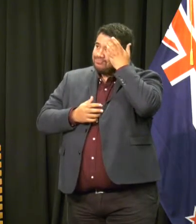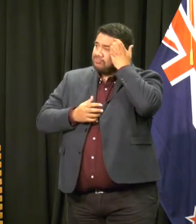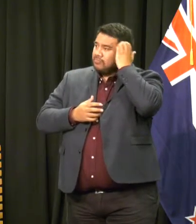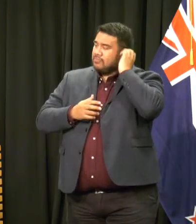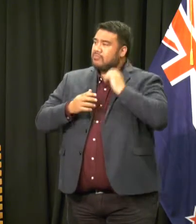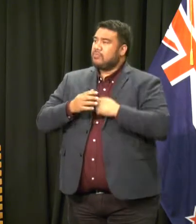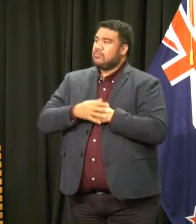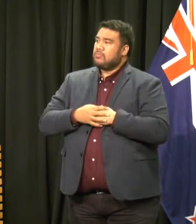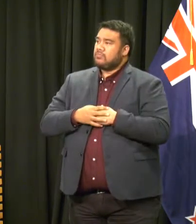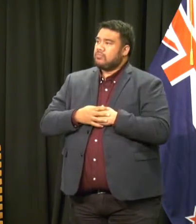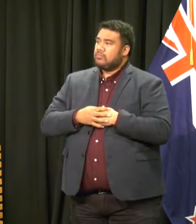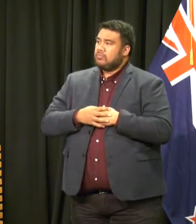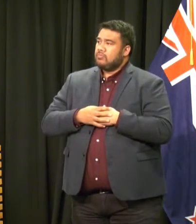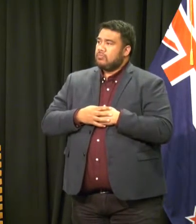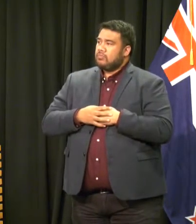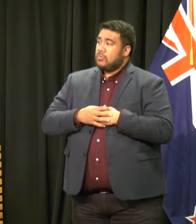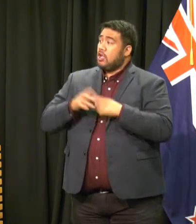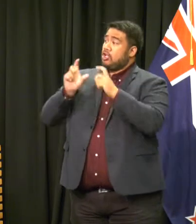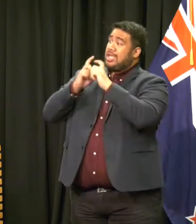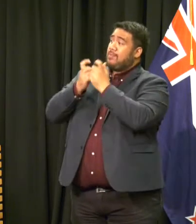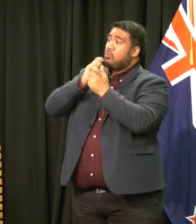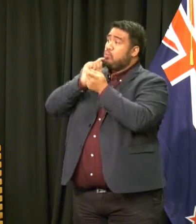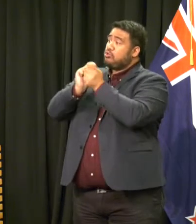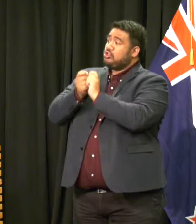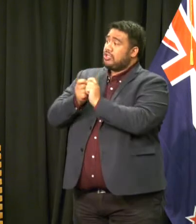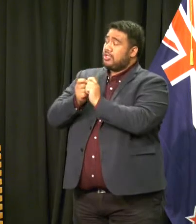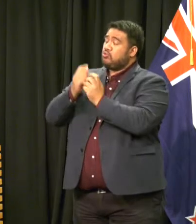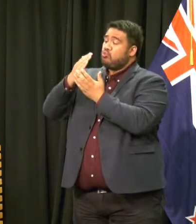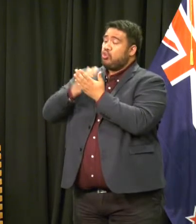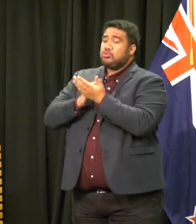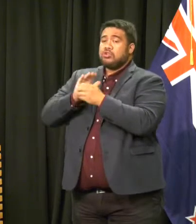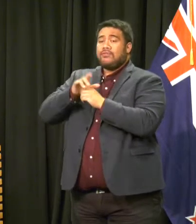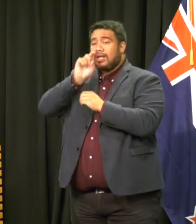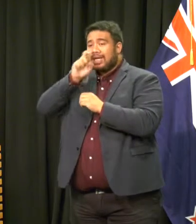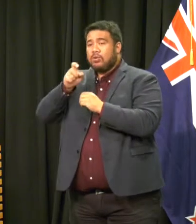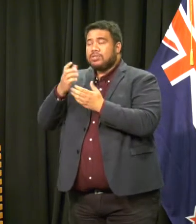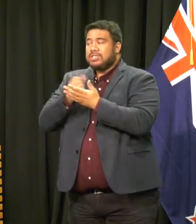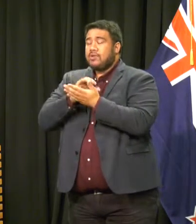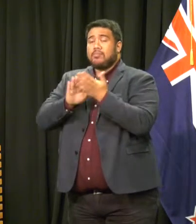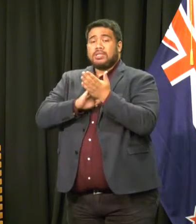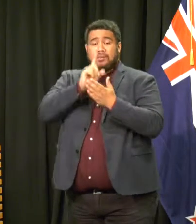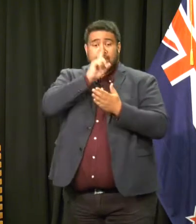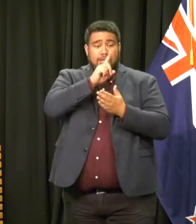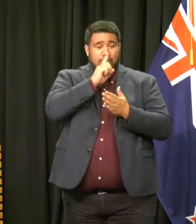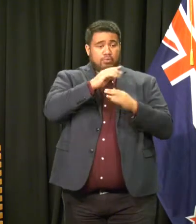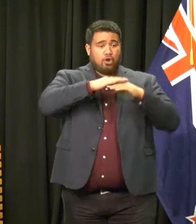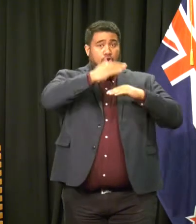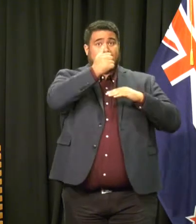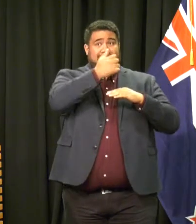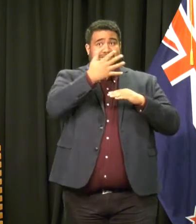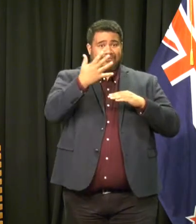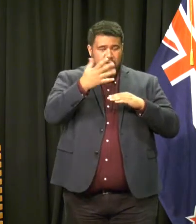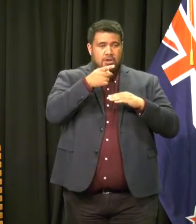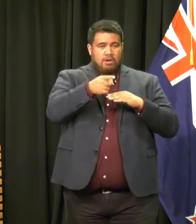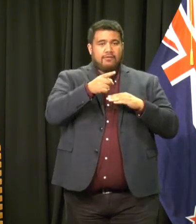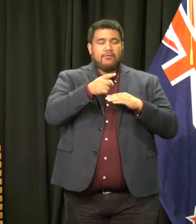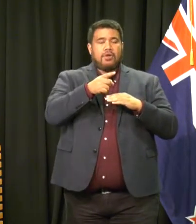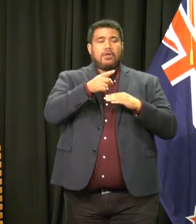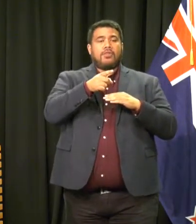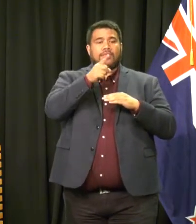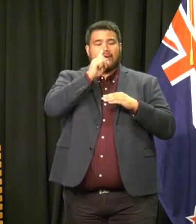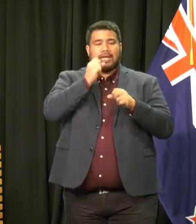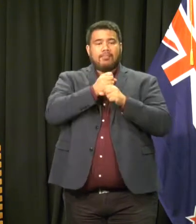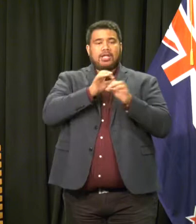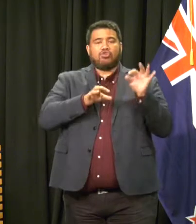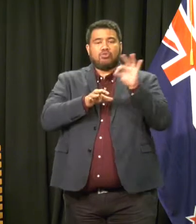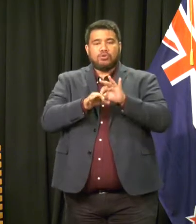changing rules around Kiwisaver so that people who are over 65 and contribute to Kiwisaver so that their employers also have to make